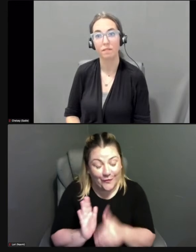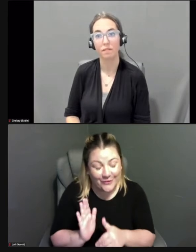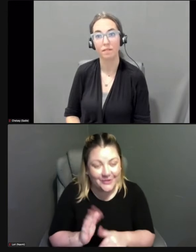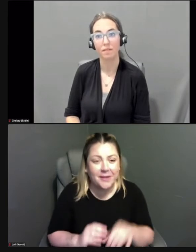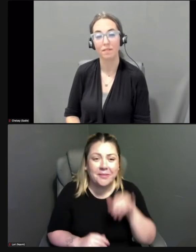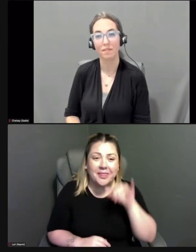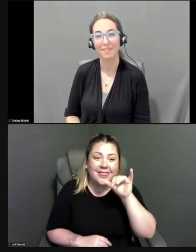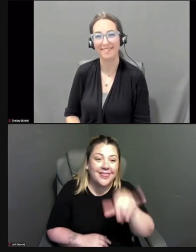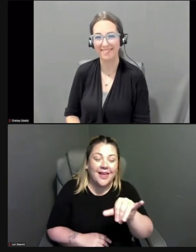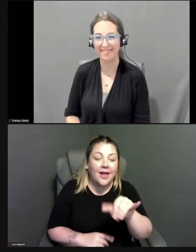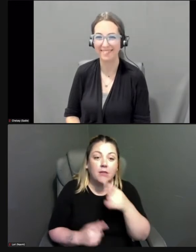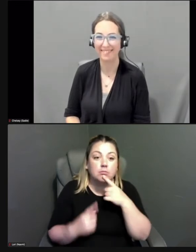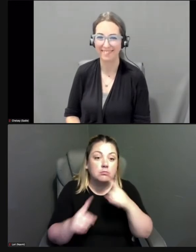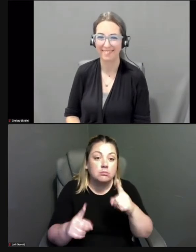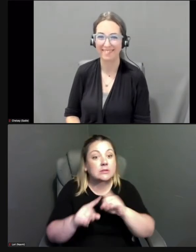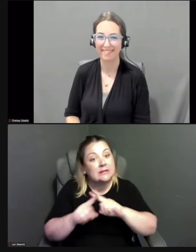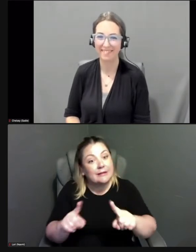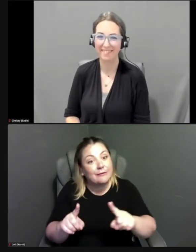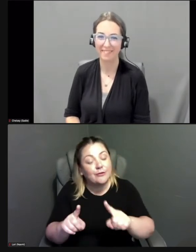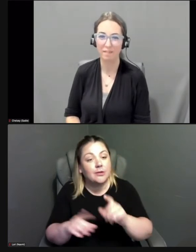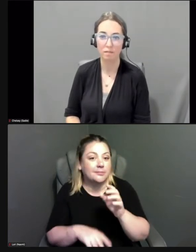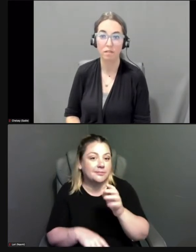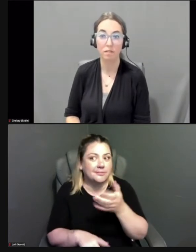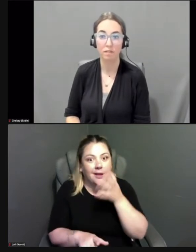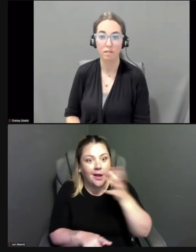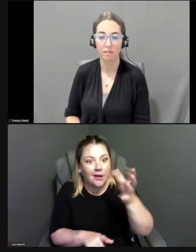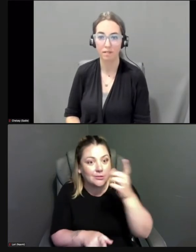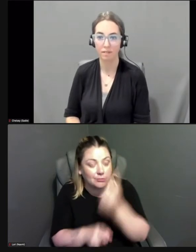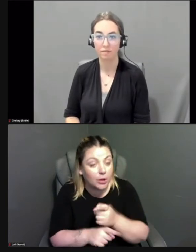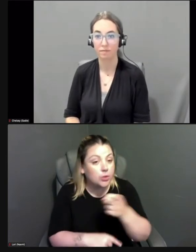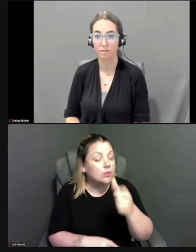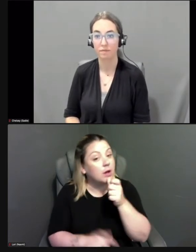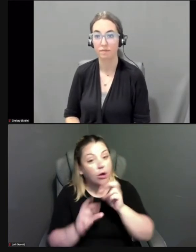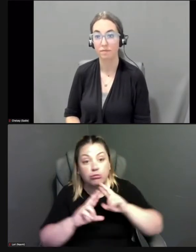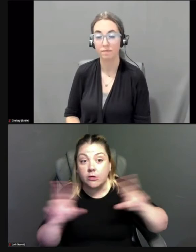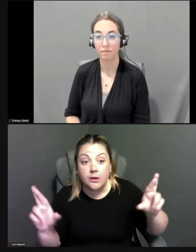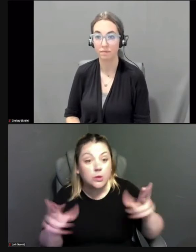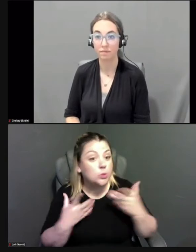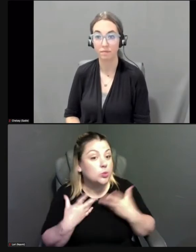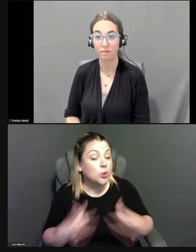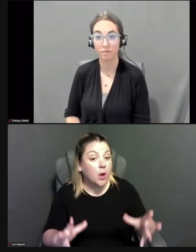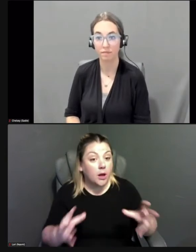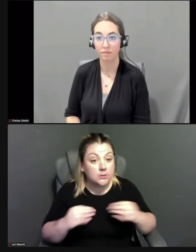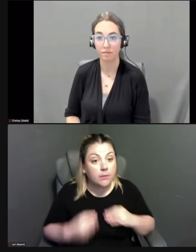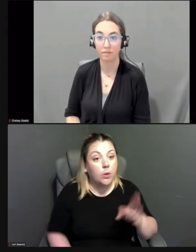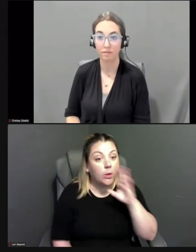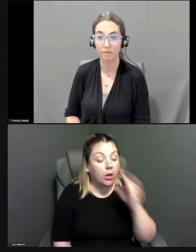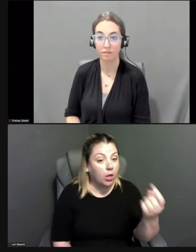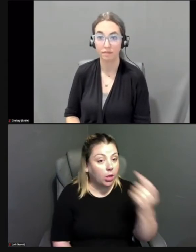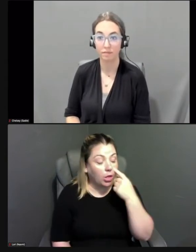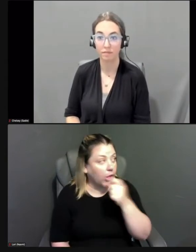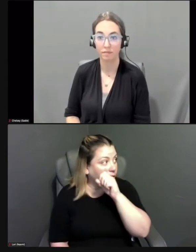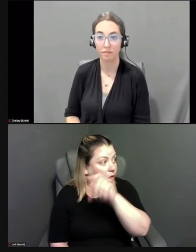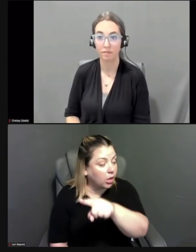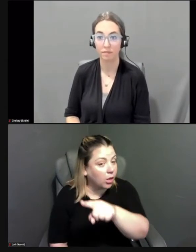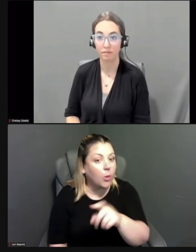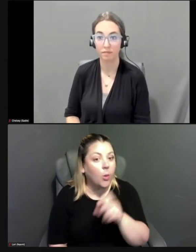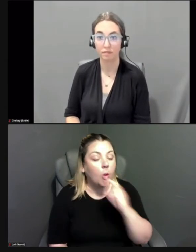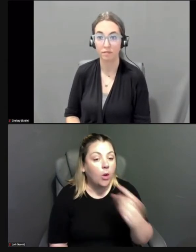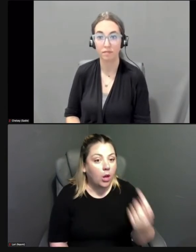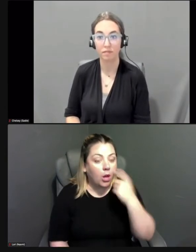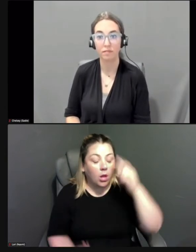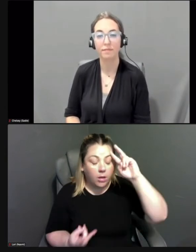concepts that like, if we're not ready to fully understand it and hear it, that like, it's just going to go in one ear and out the other, or we're going to make it something